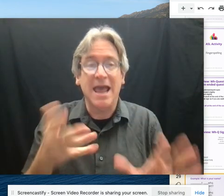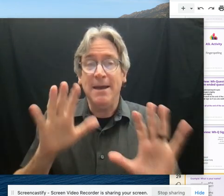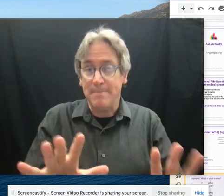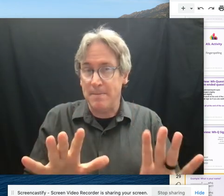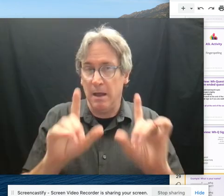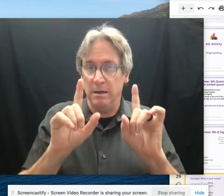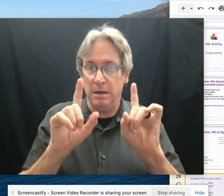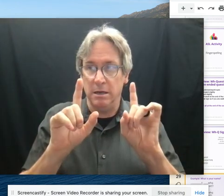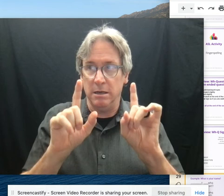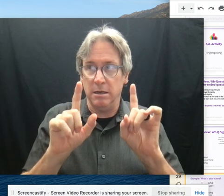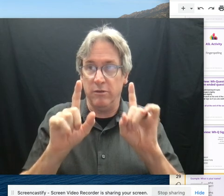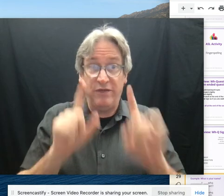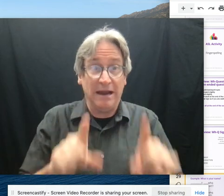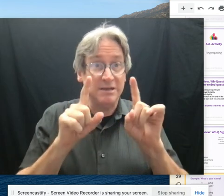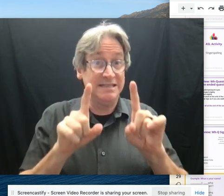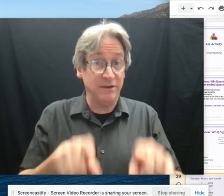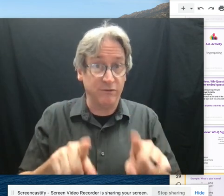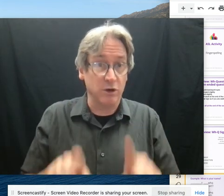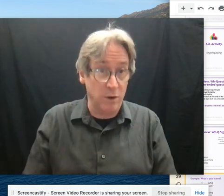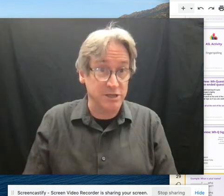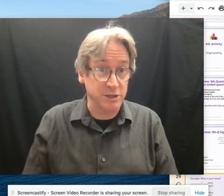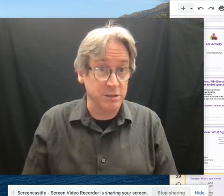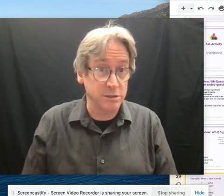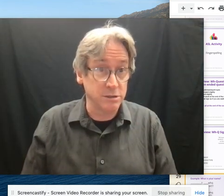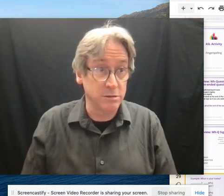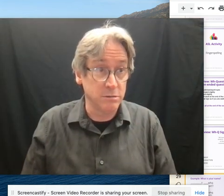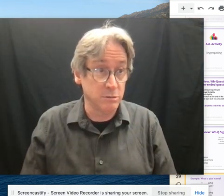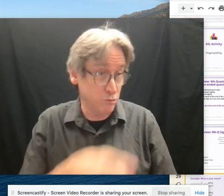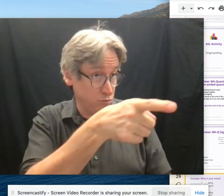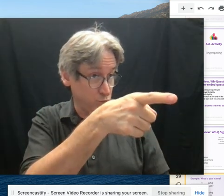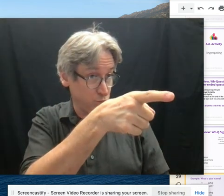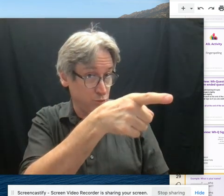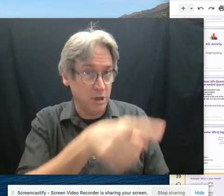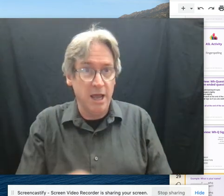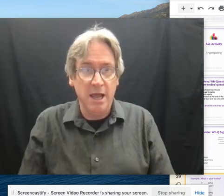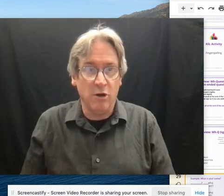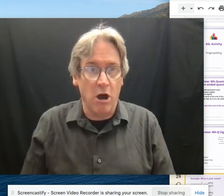what. They are different questions.